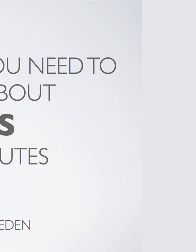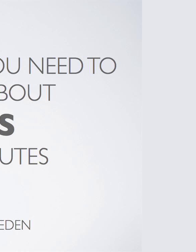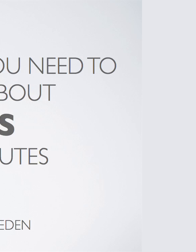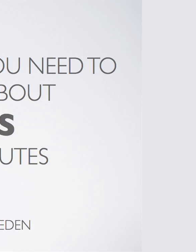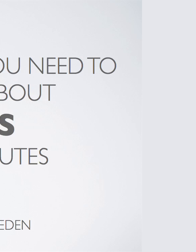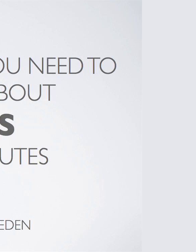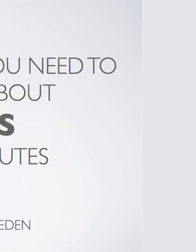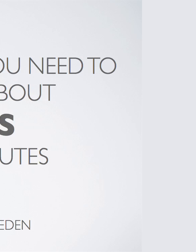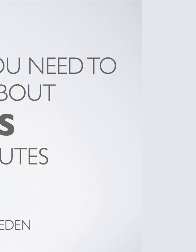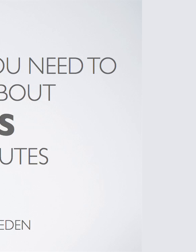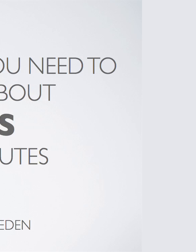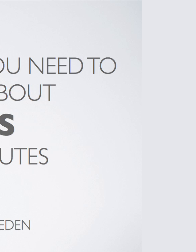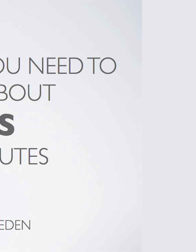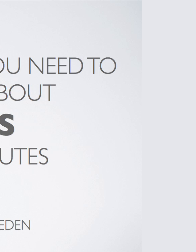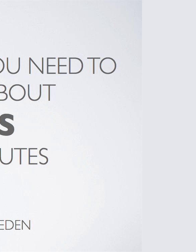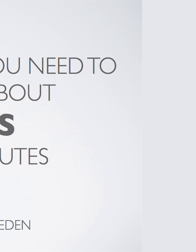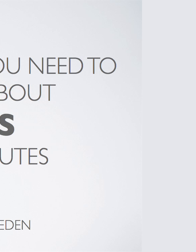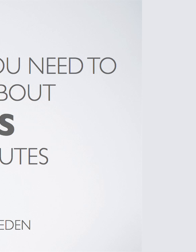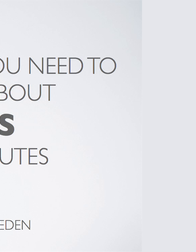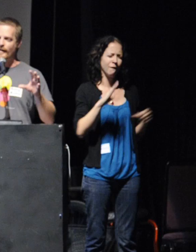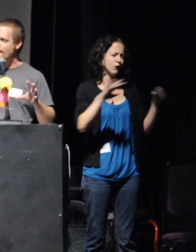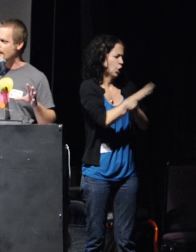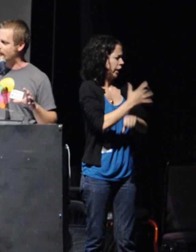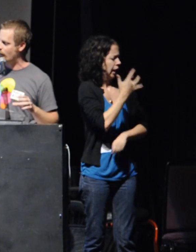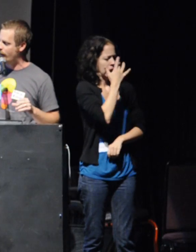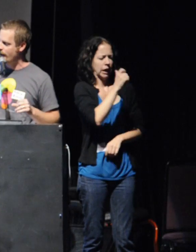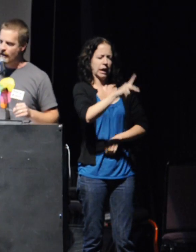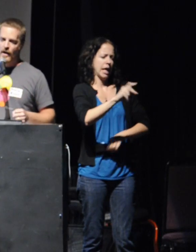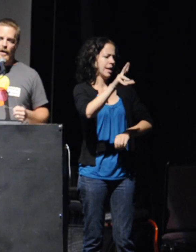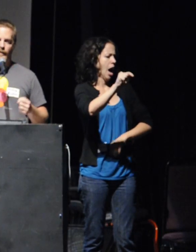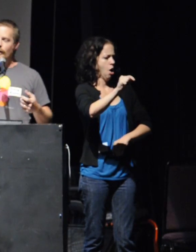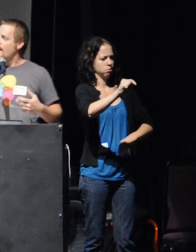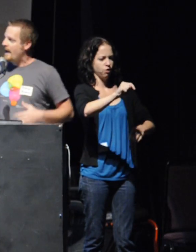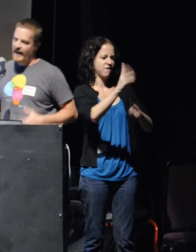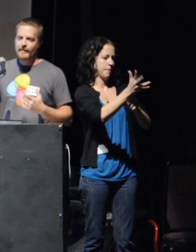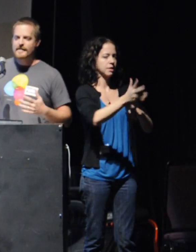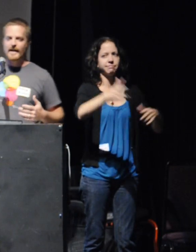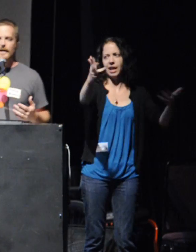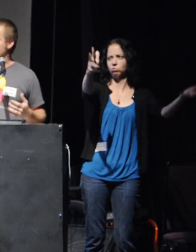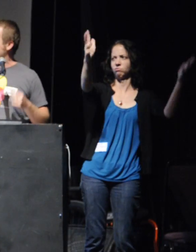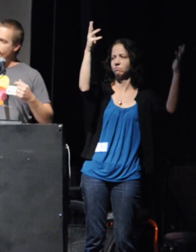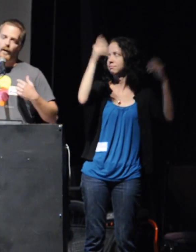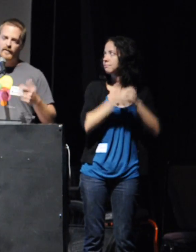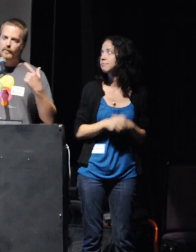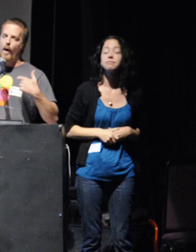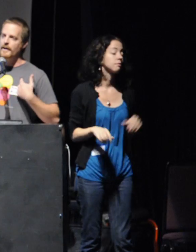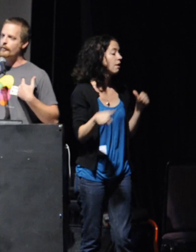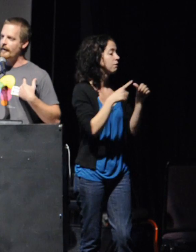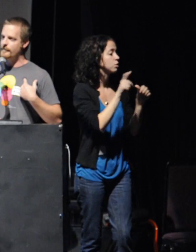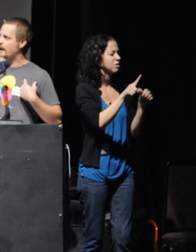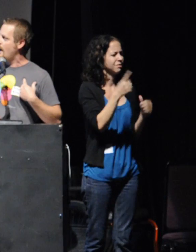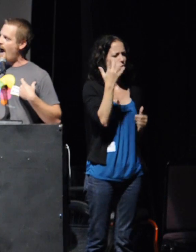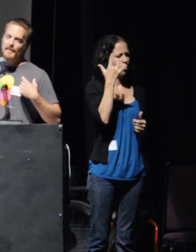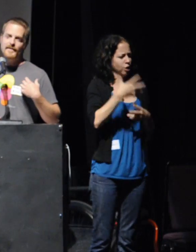stands for the Domain Name System. We're going to fully geek out for 5 minutes here, okay? So, let me tell you, the first question is, why do